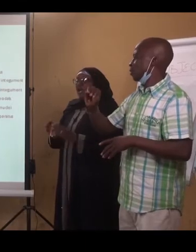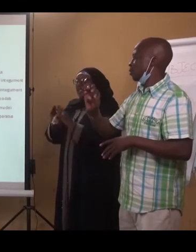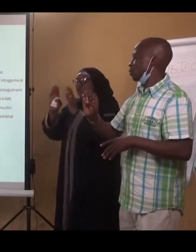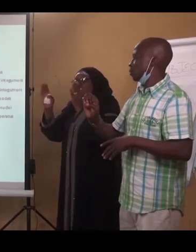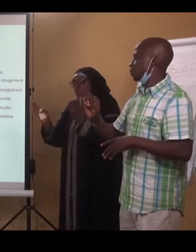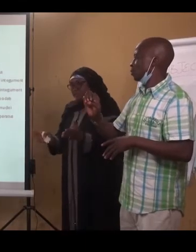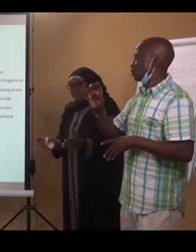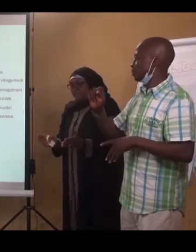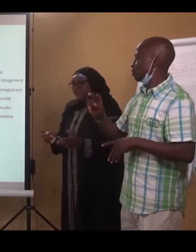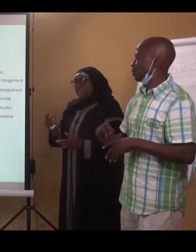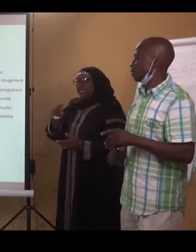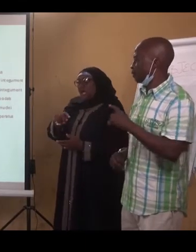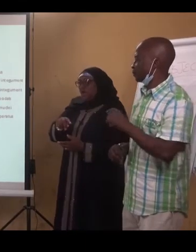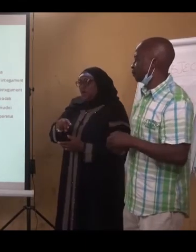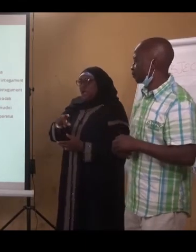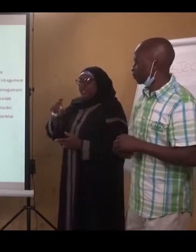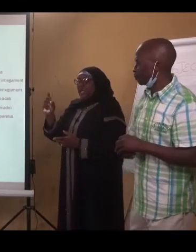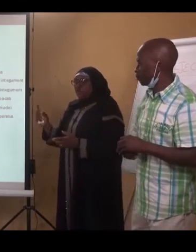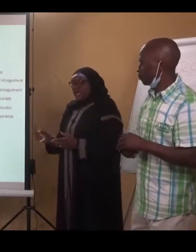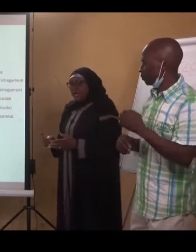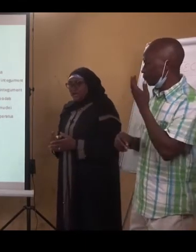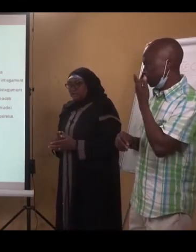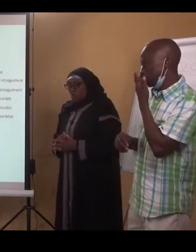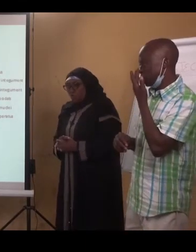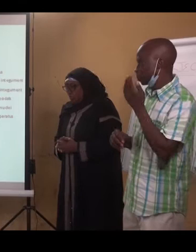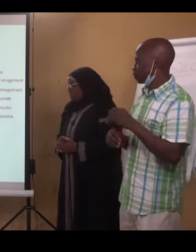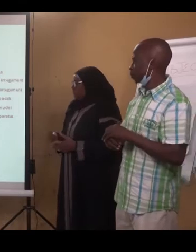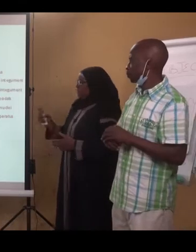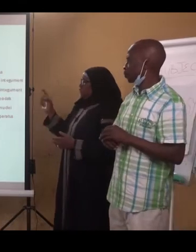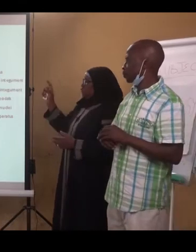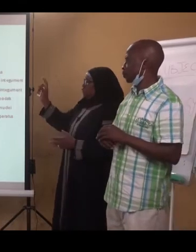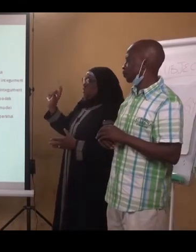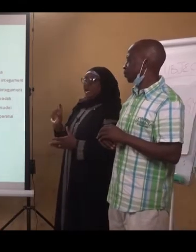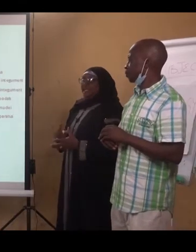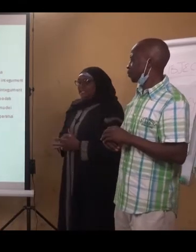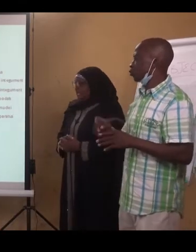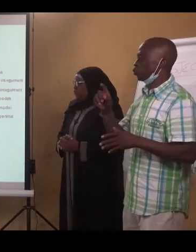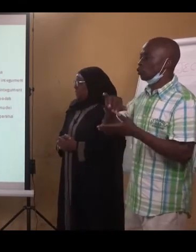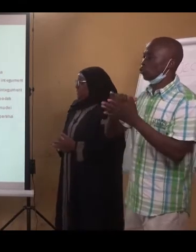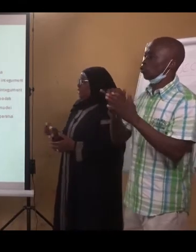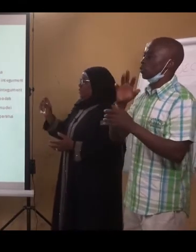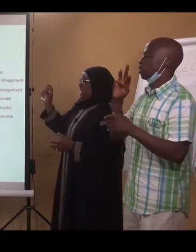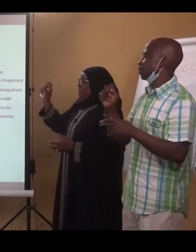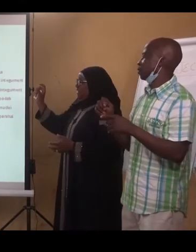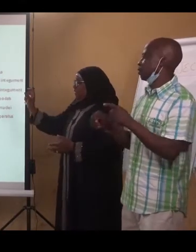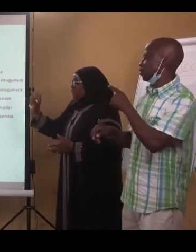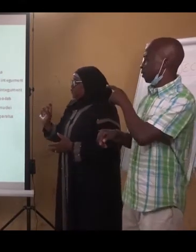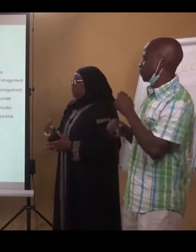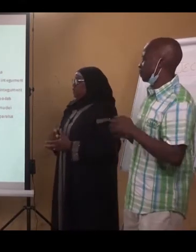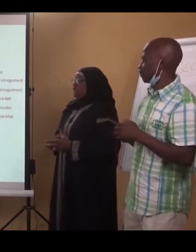2 walls, the inner wall and the outer wall. So those are the integuments. Then we have another structure known as